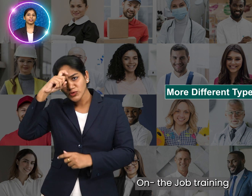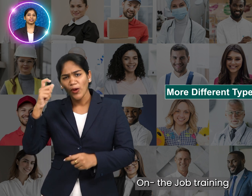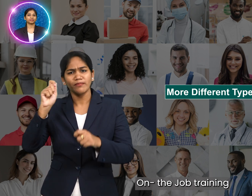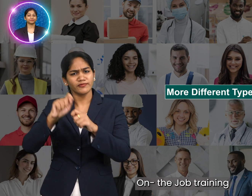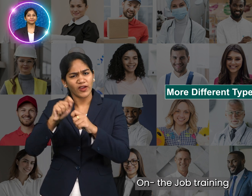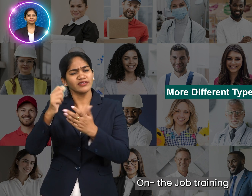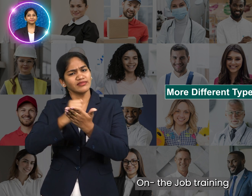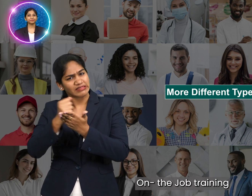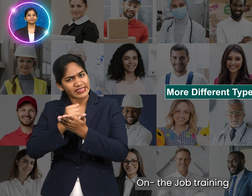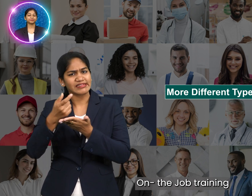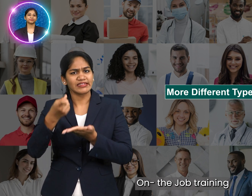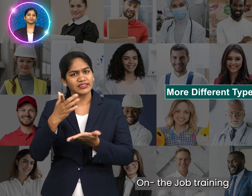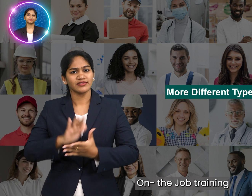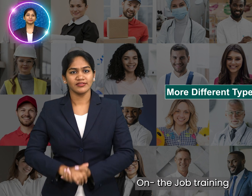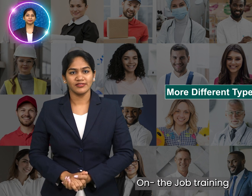On-the-job training.